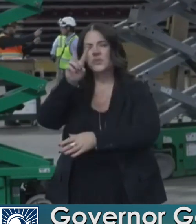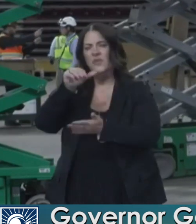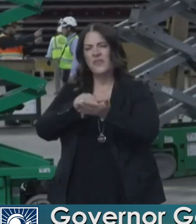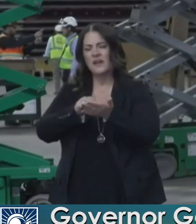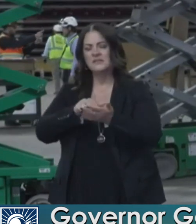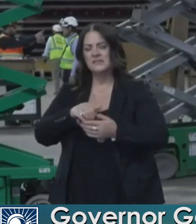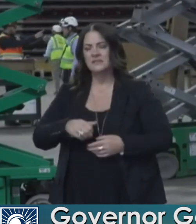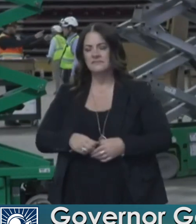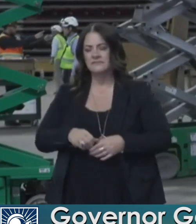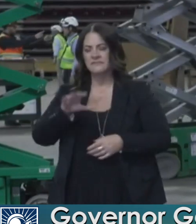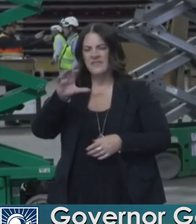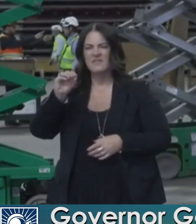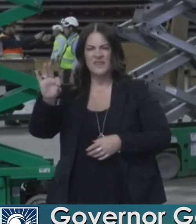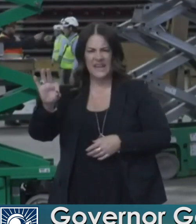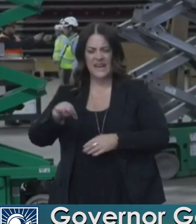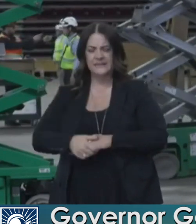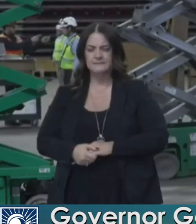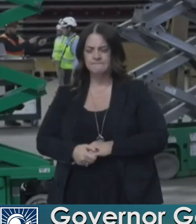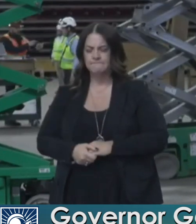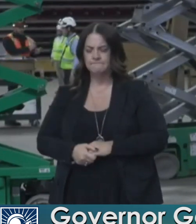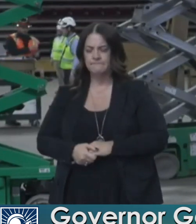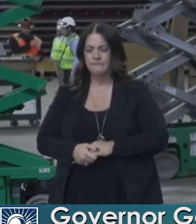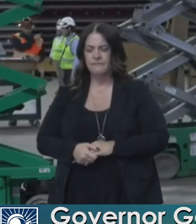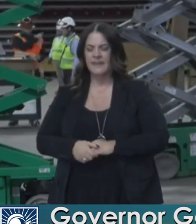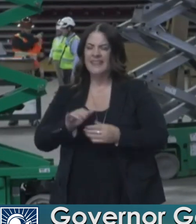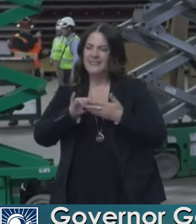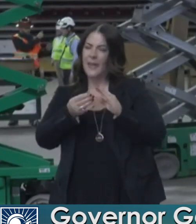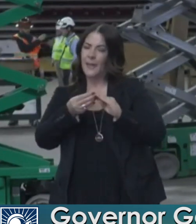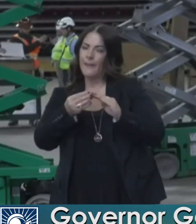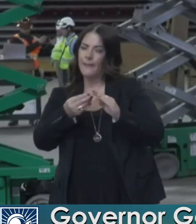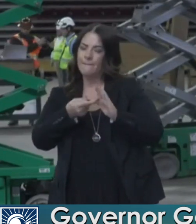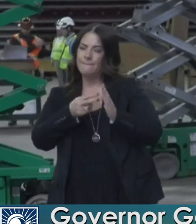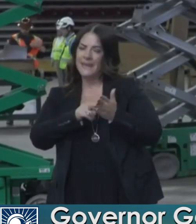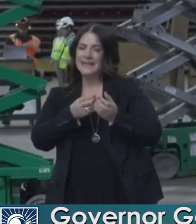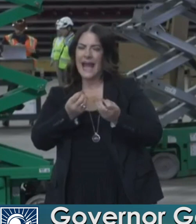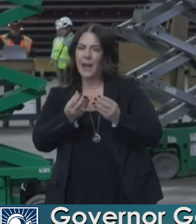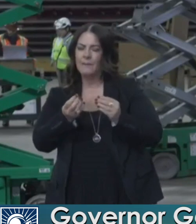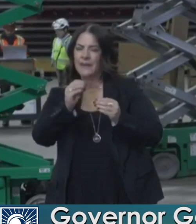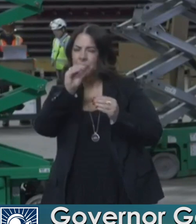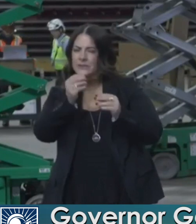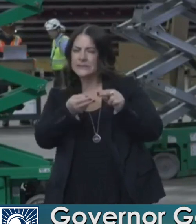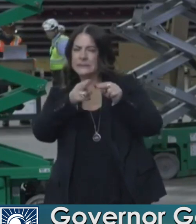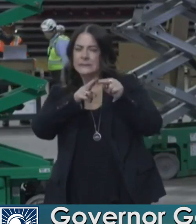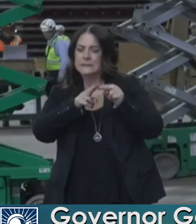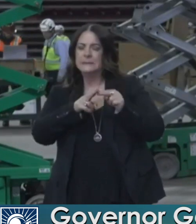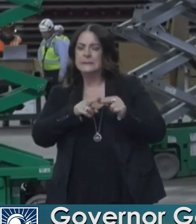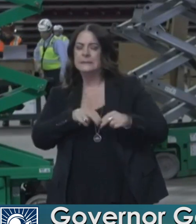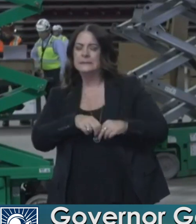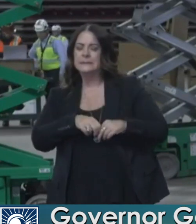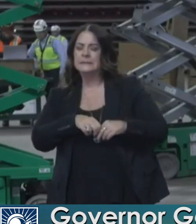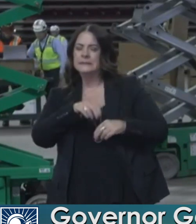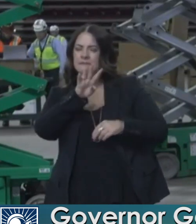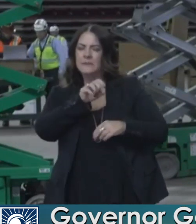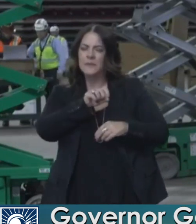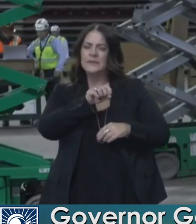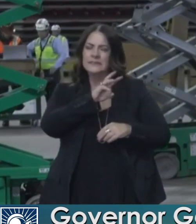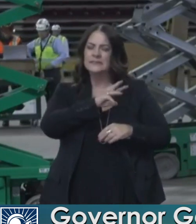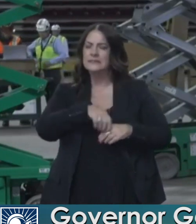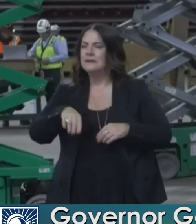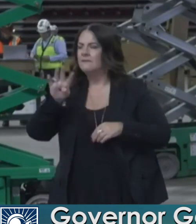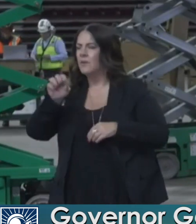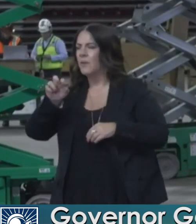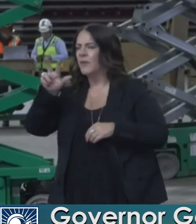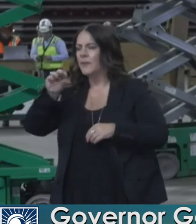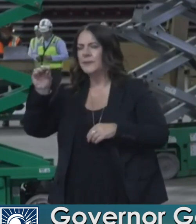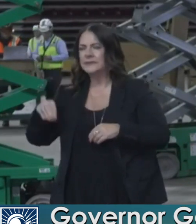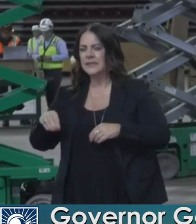2,509. That represents a 4.6% increase in the hospitalizations from yesterday, 4.3%